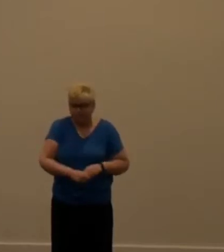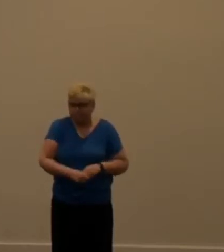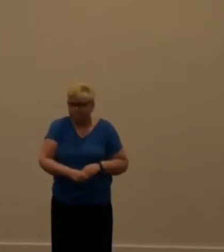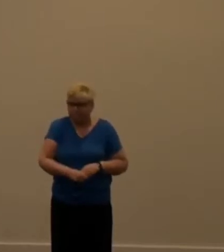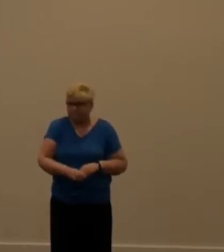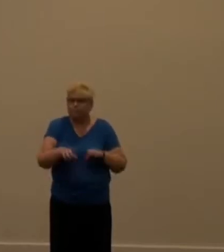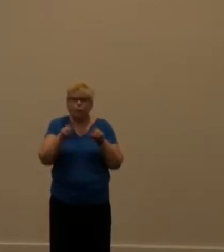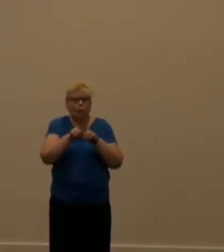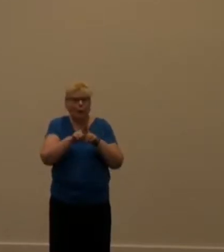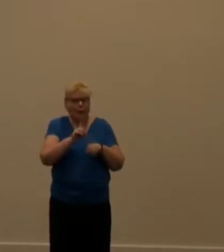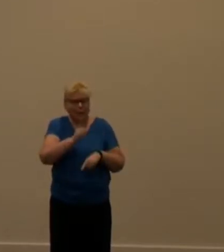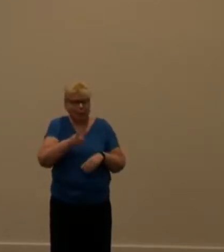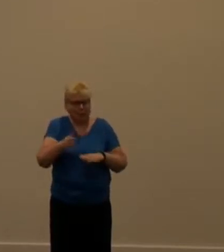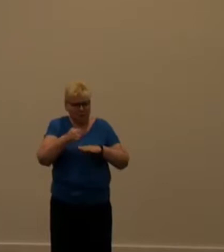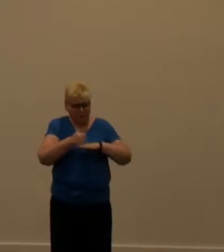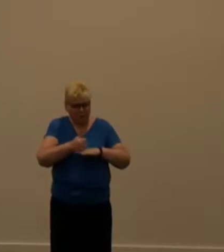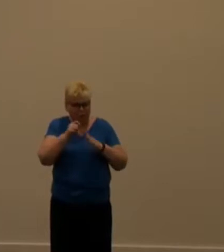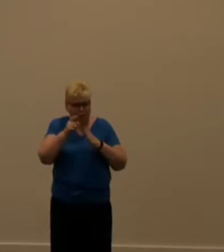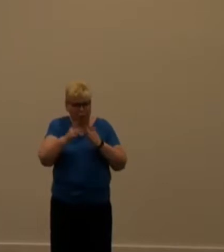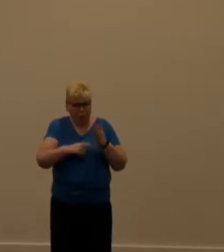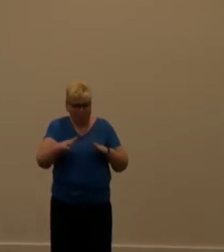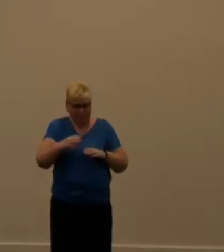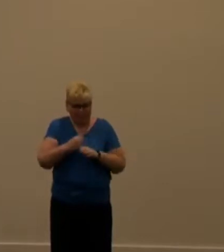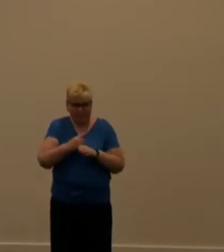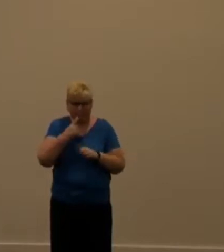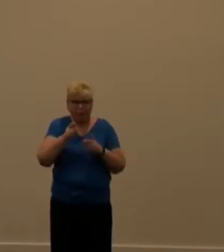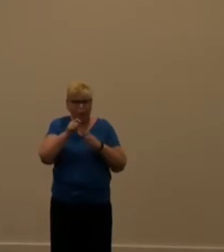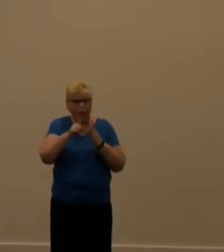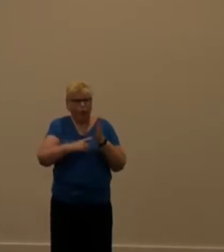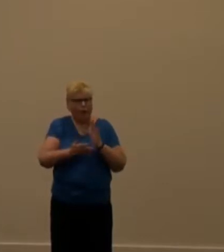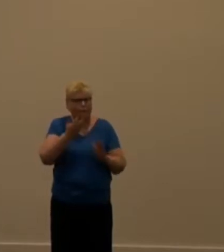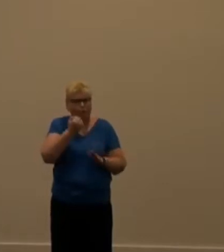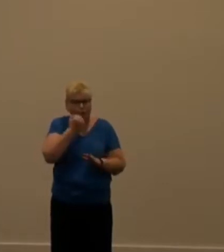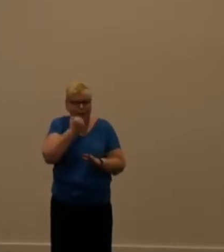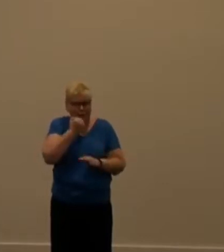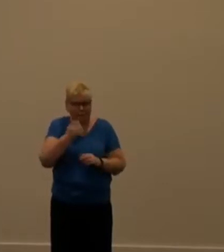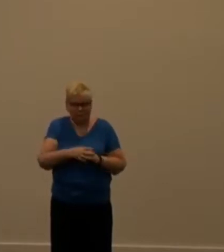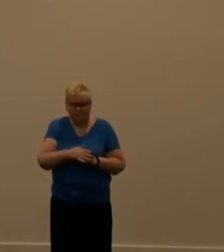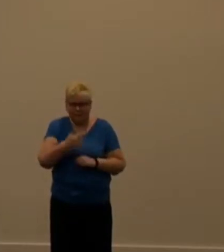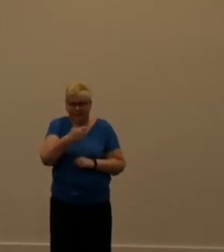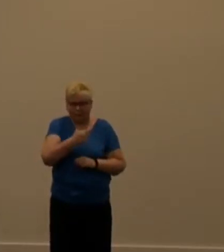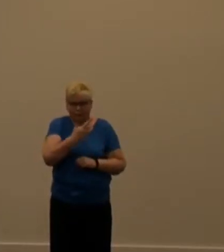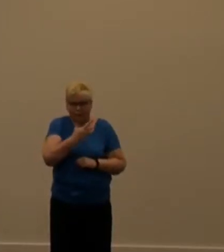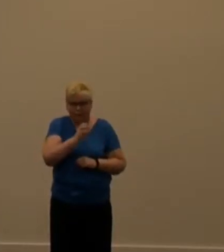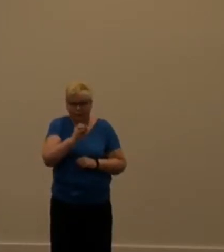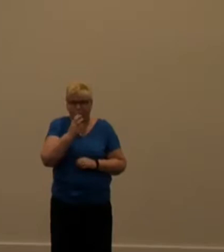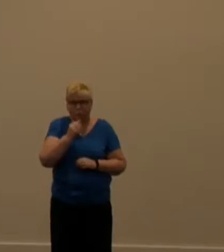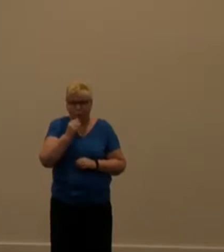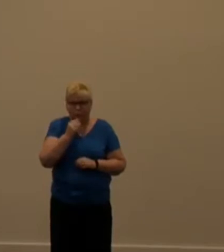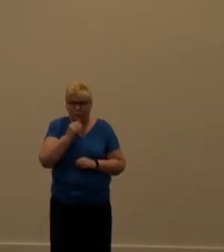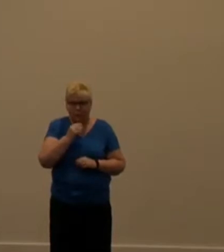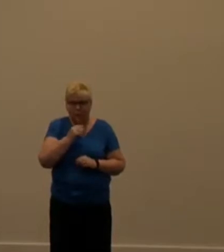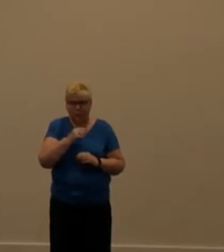So as I mentioned, this is based on a project that I did. I call it Project Upgrade. It had 750 users that were